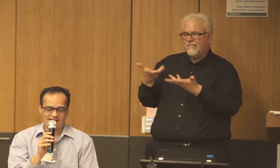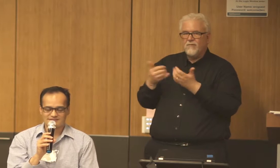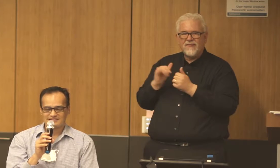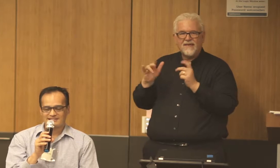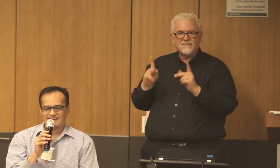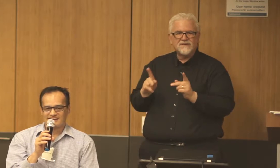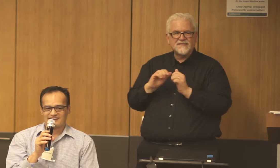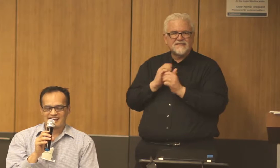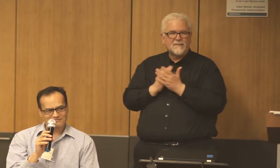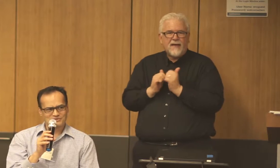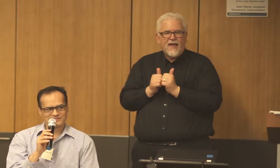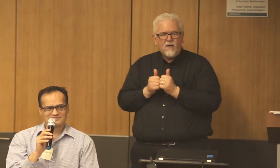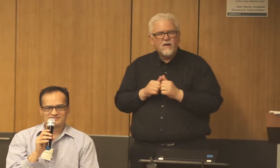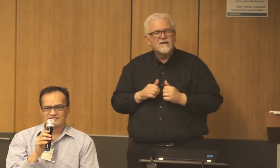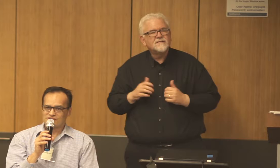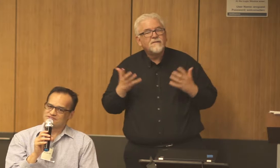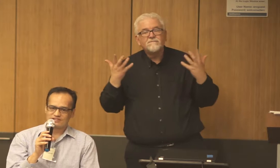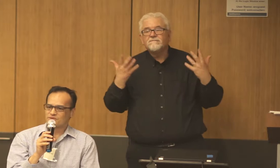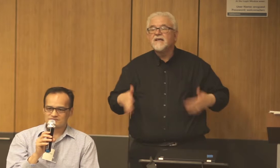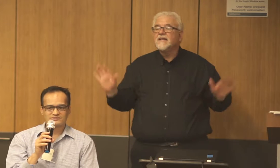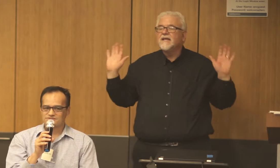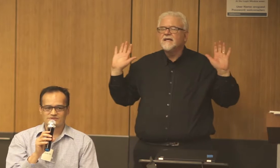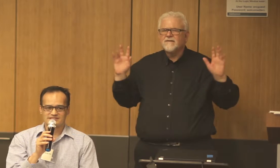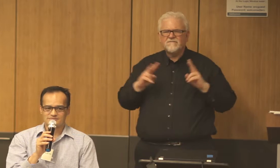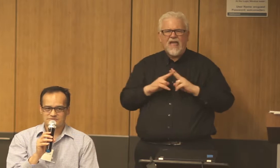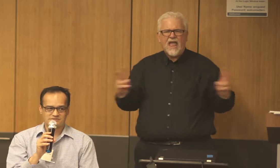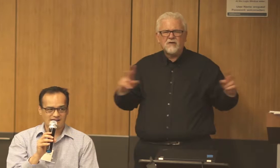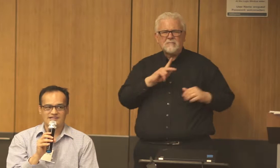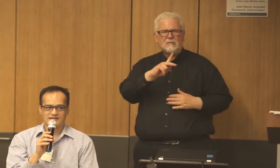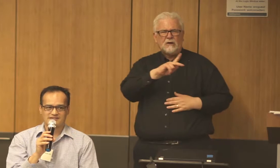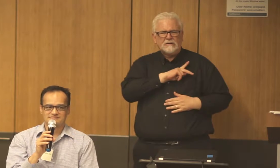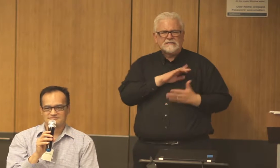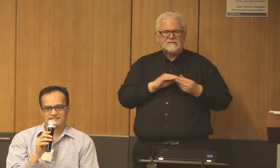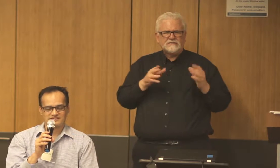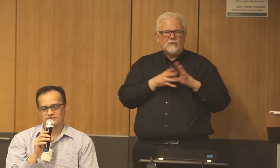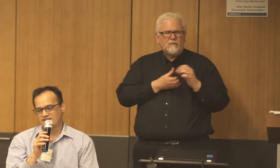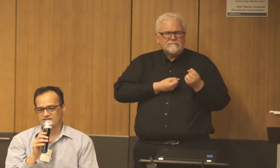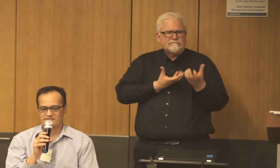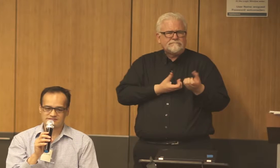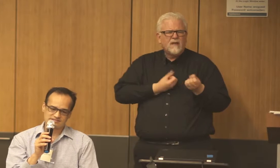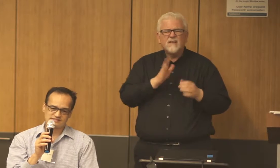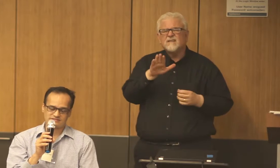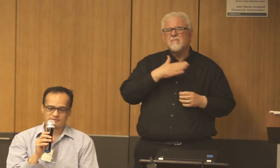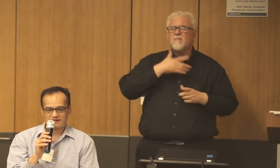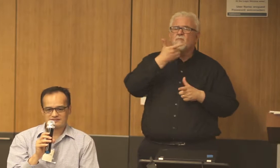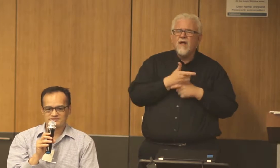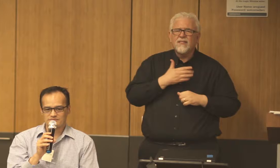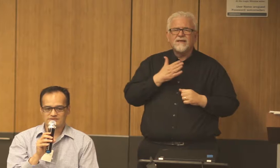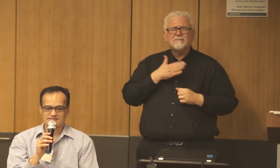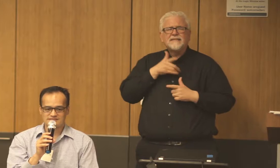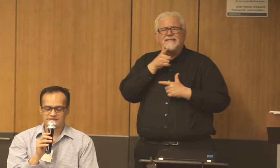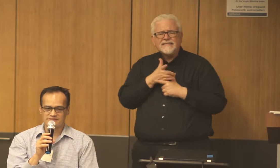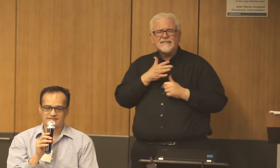person somehow. And afterwards, you get all these very personal stories, people talking about their brother, their sister, their